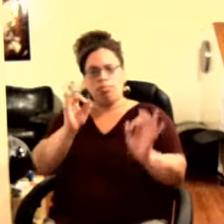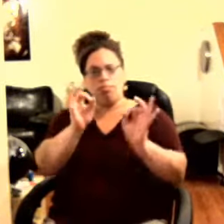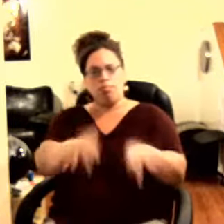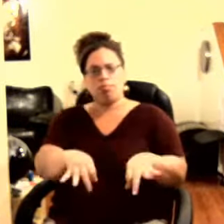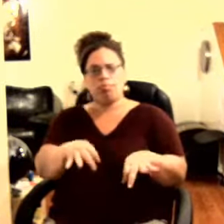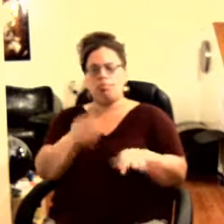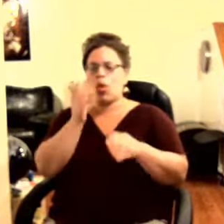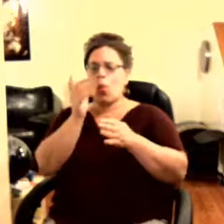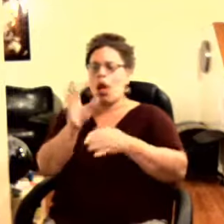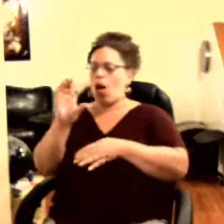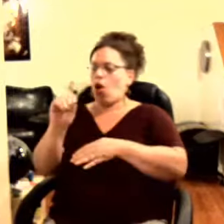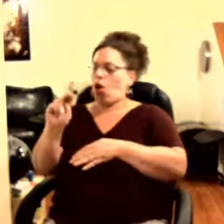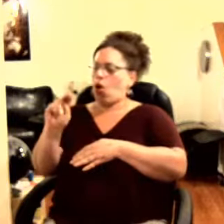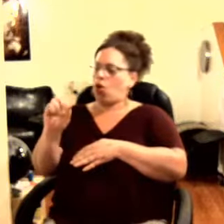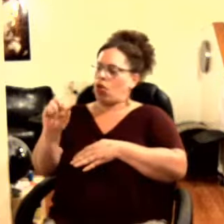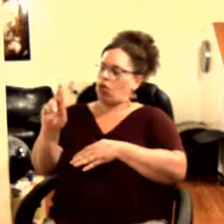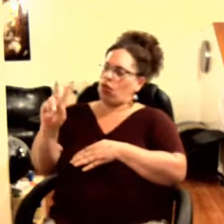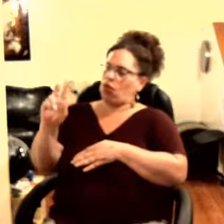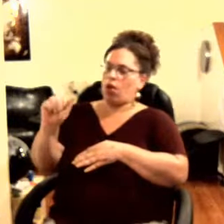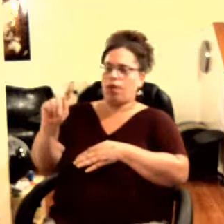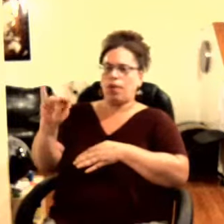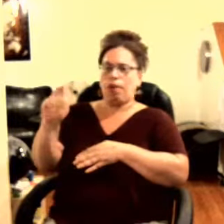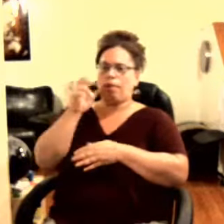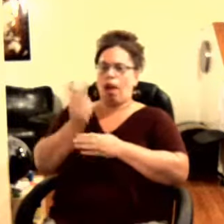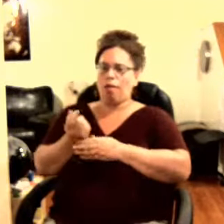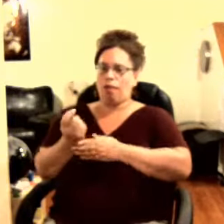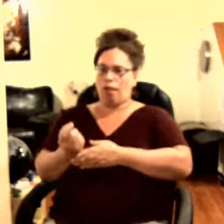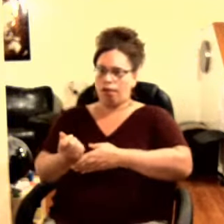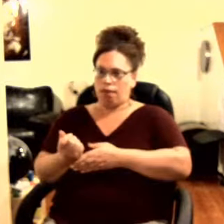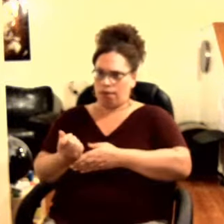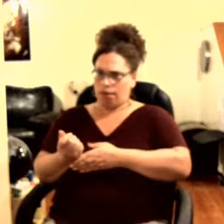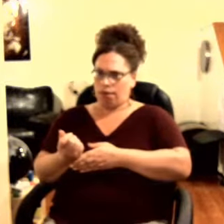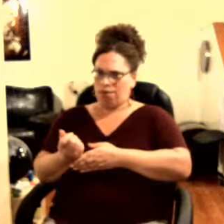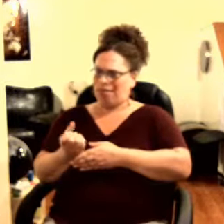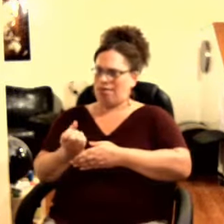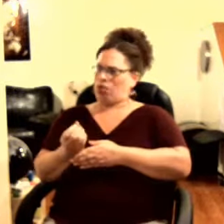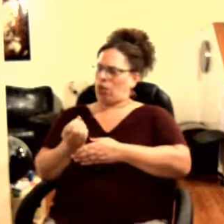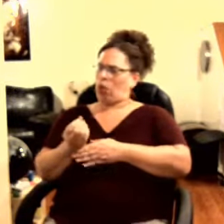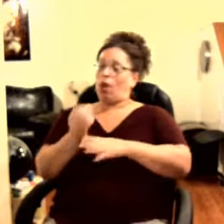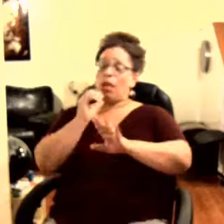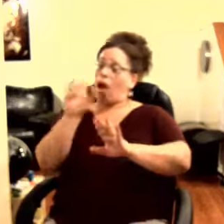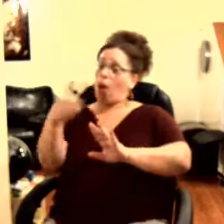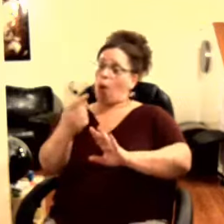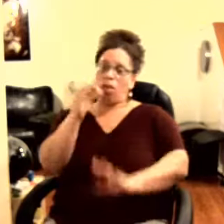So Facebook isn't the only place that's doing this kind of invisible algorithmic editing of the web. Google's doing it